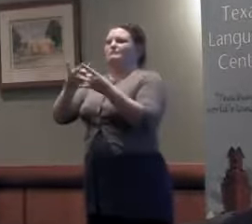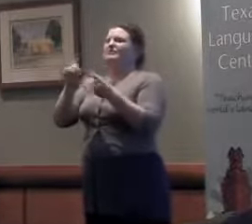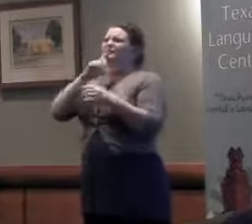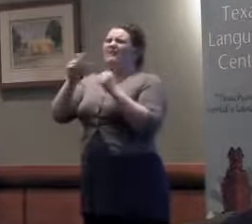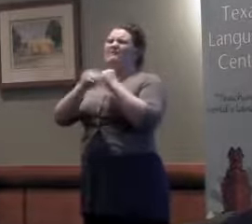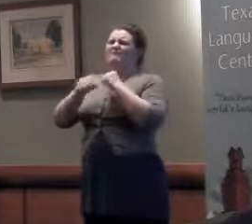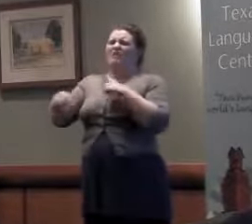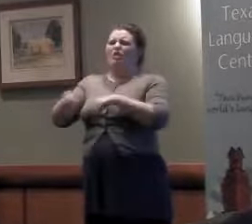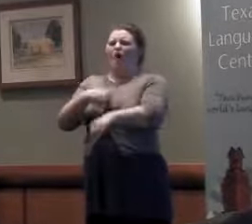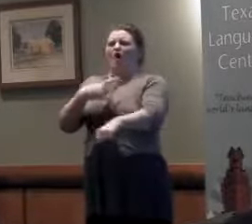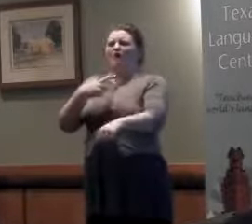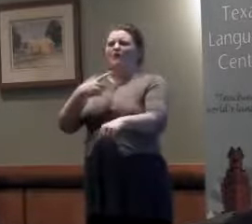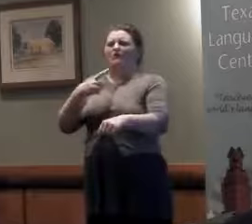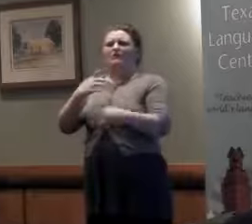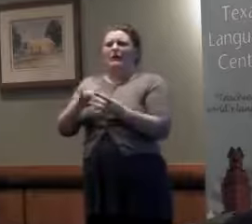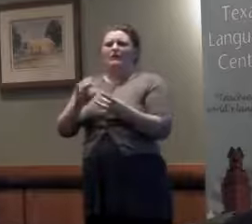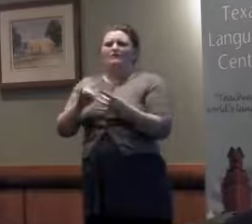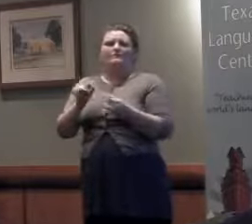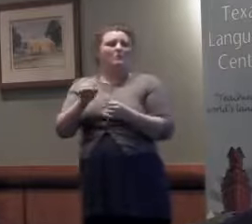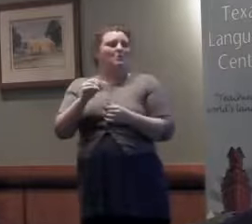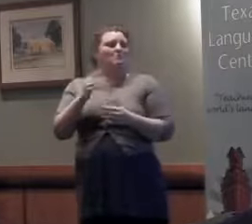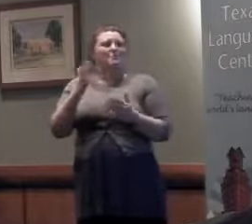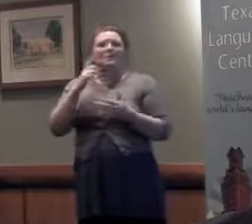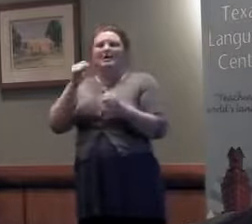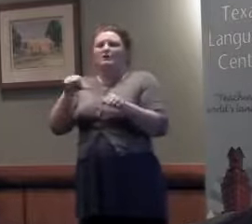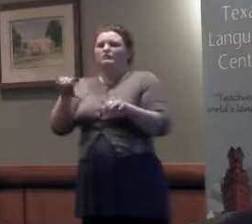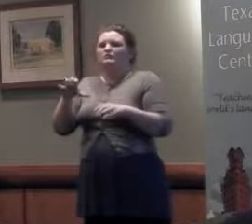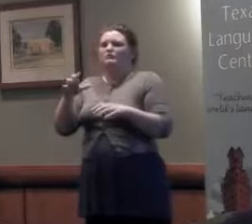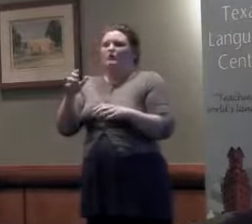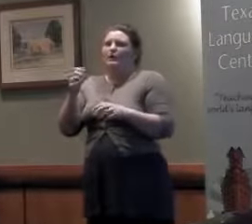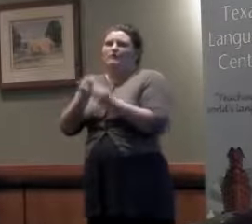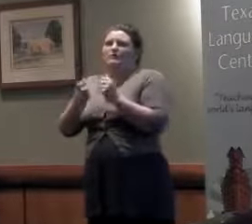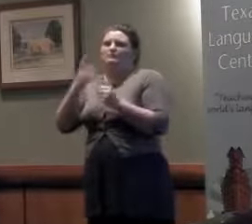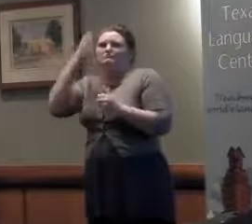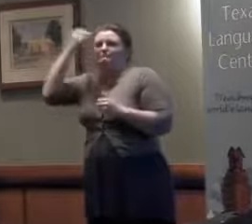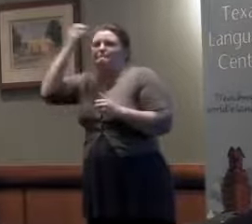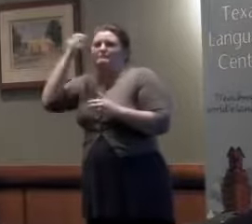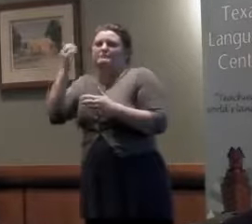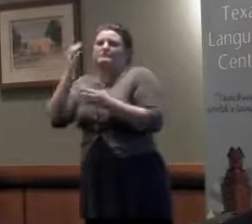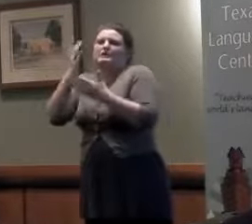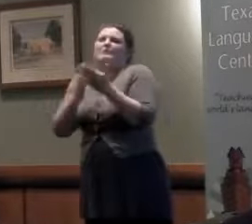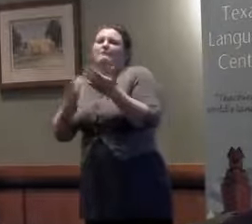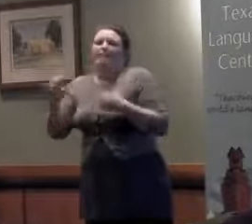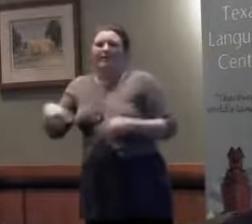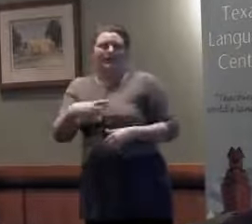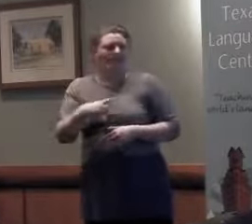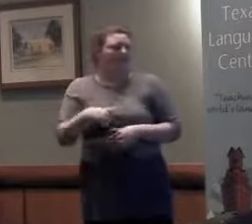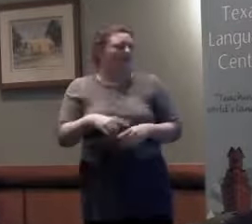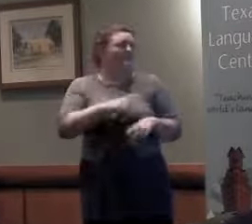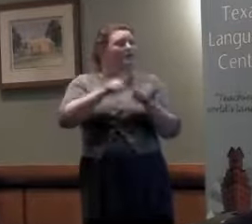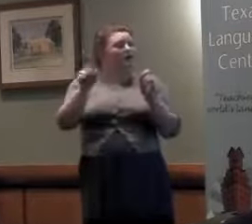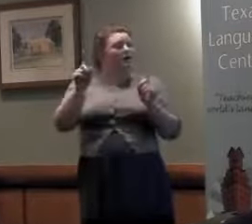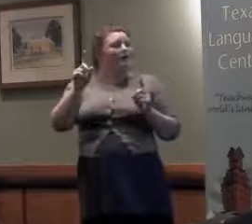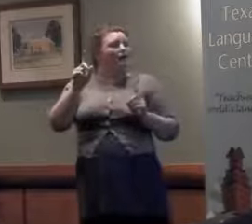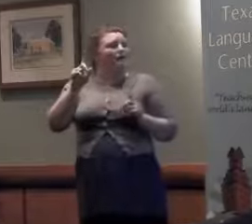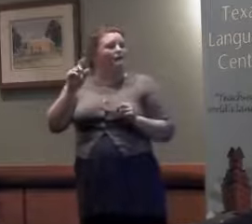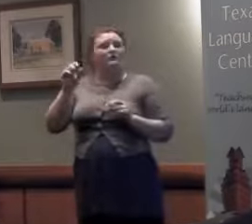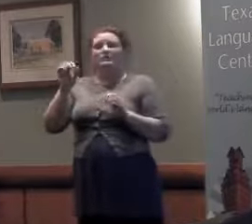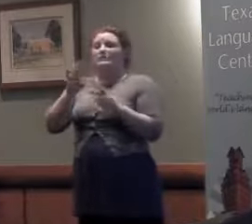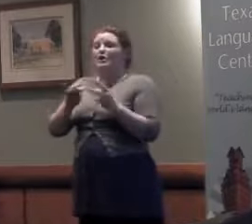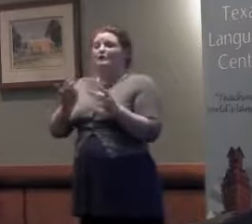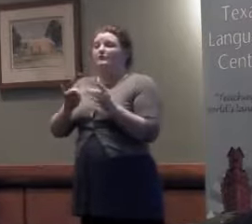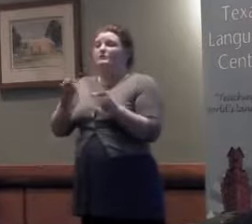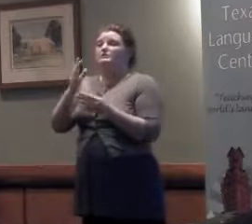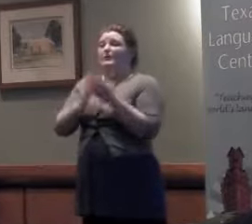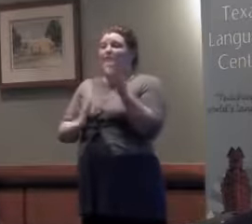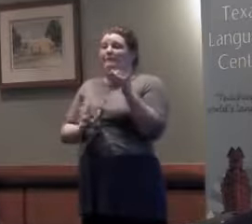narrative, so you can retell portions of it. But there are narratives that people develop all